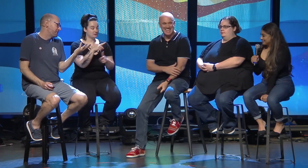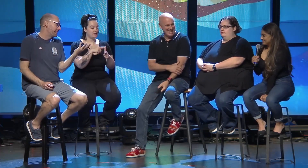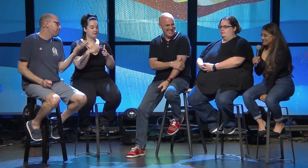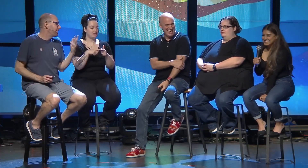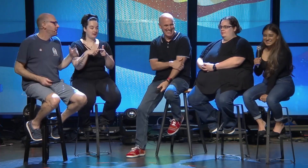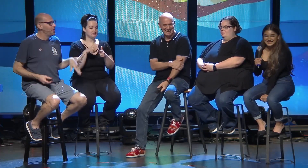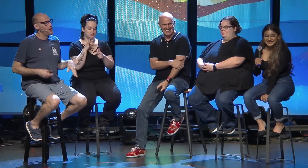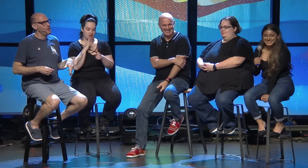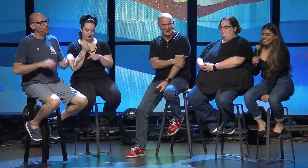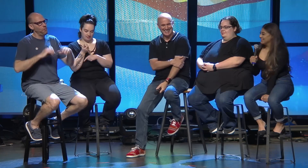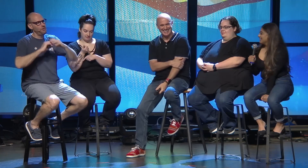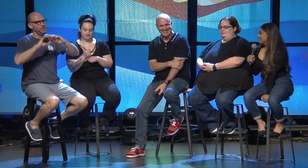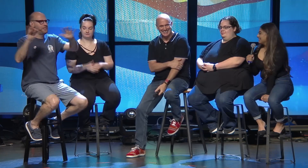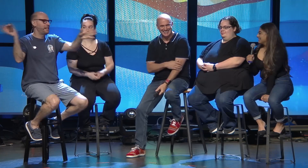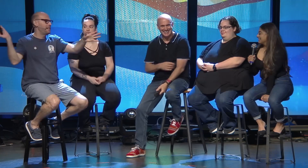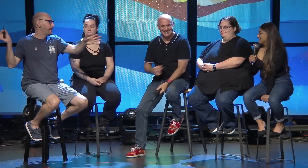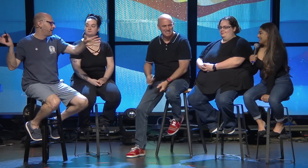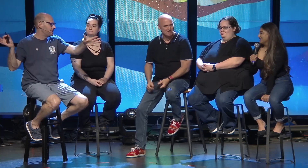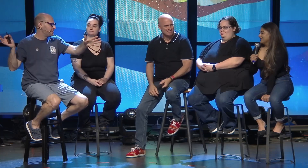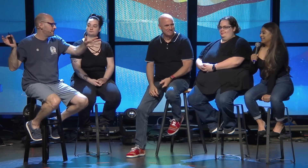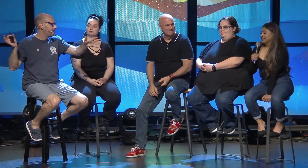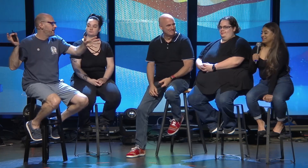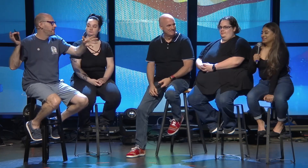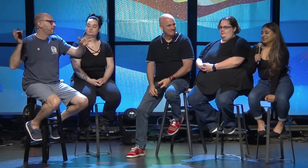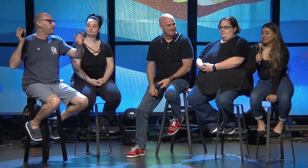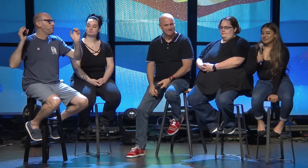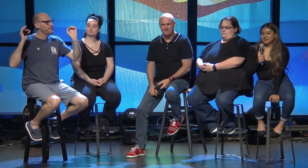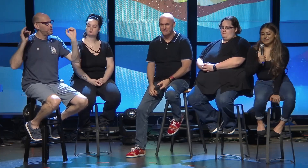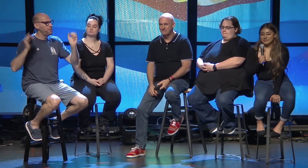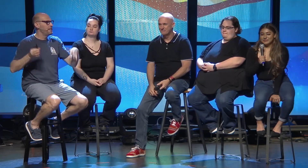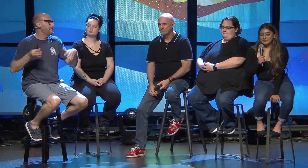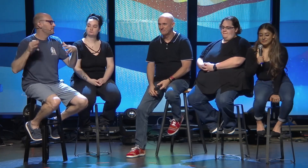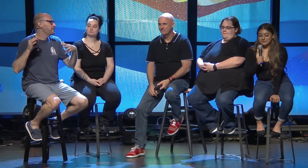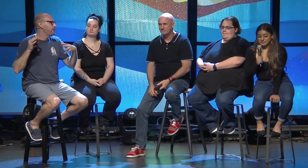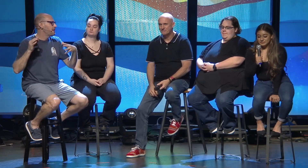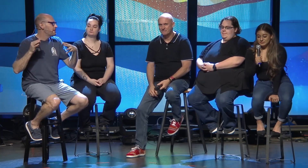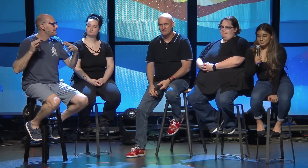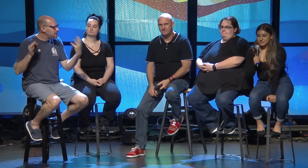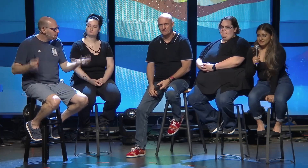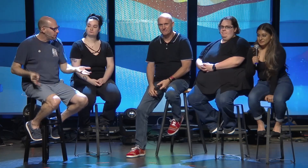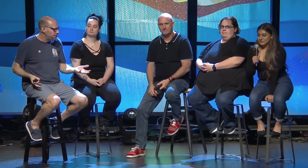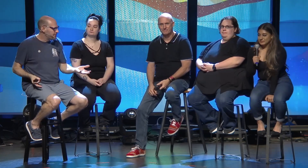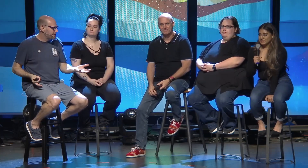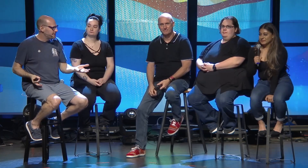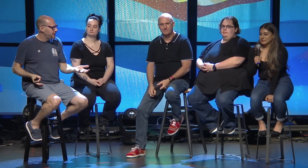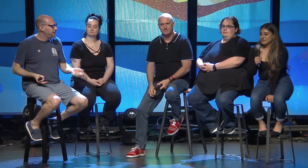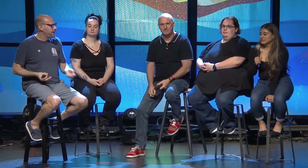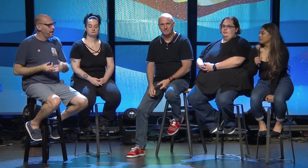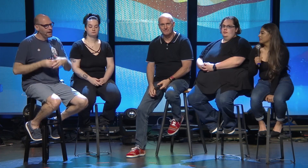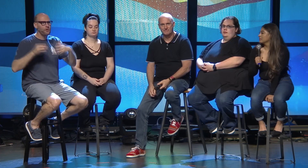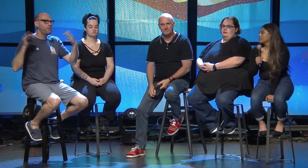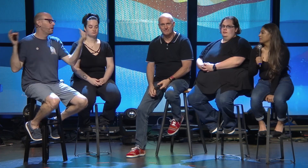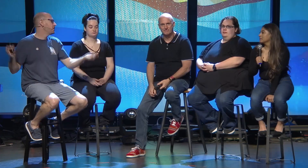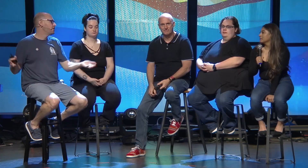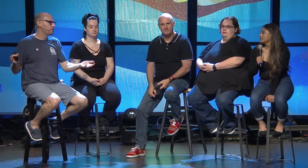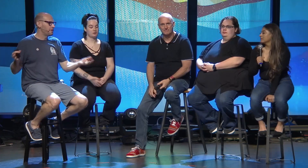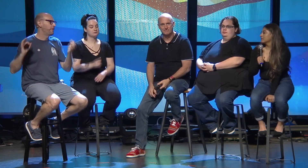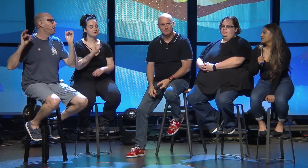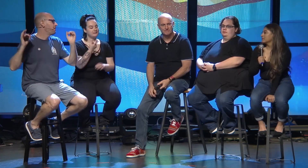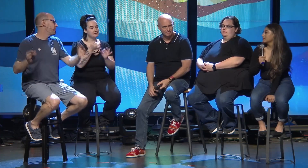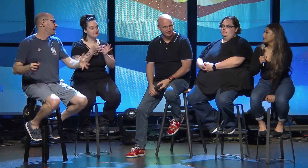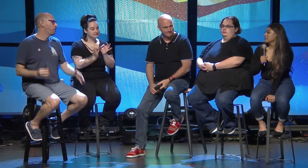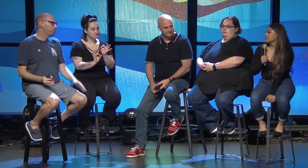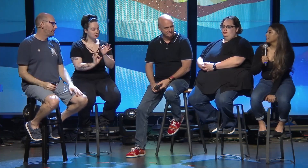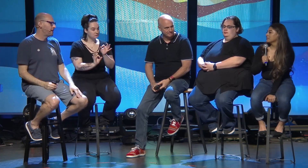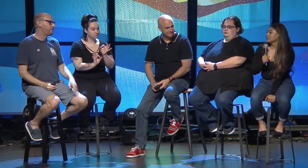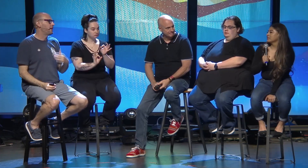probably haven't heard this. But what would you say to us? Like, what's something simple that everyone could do in